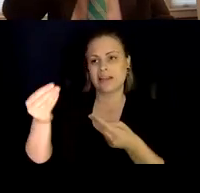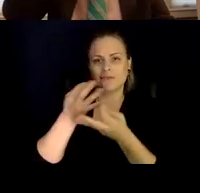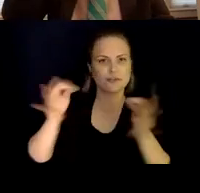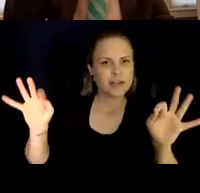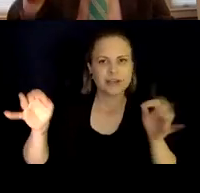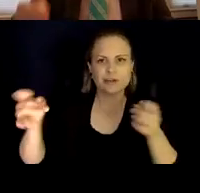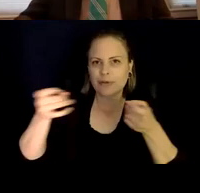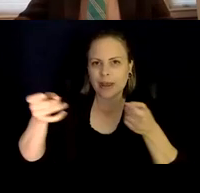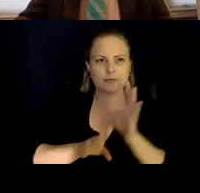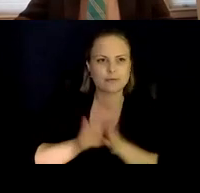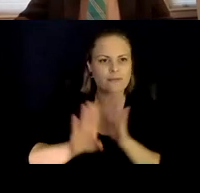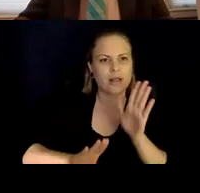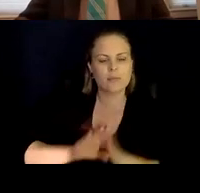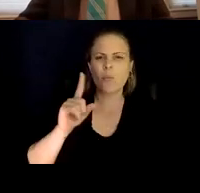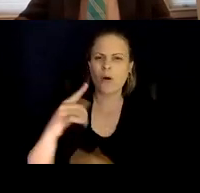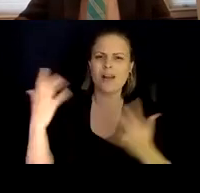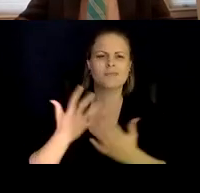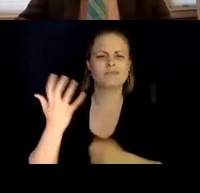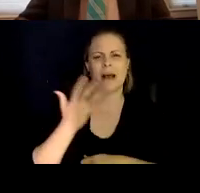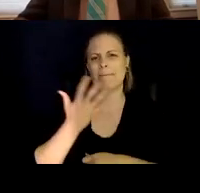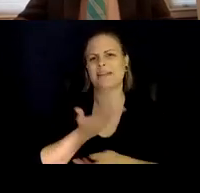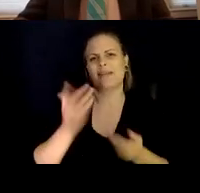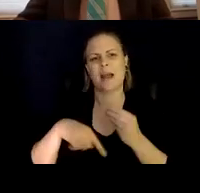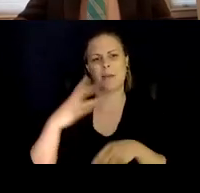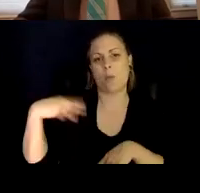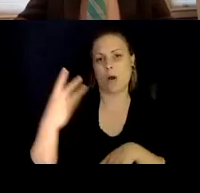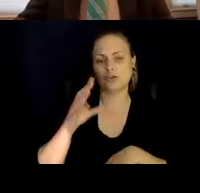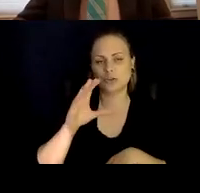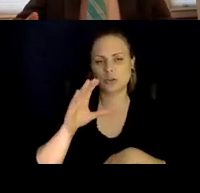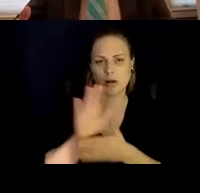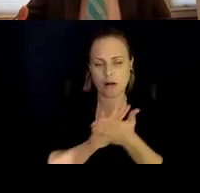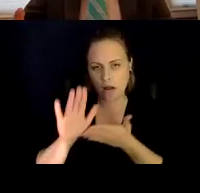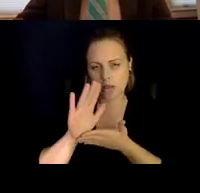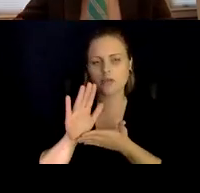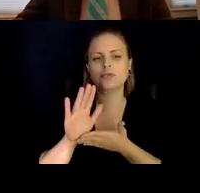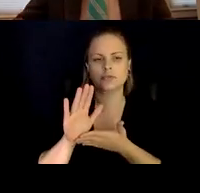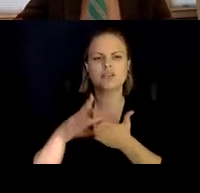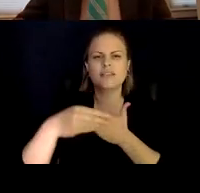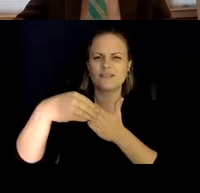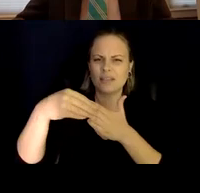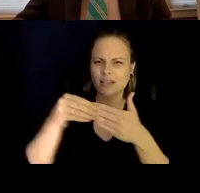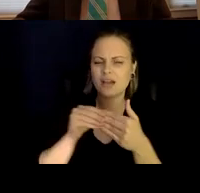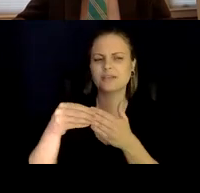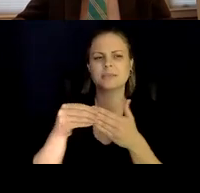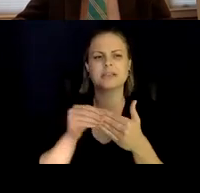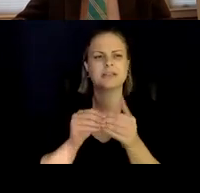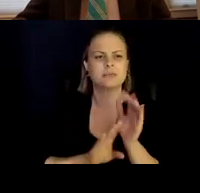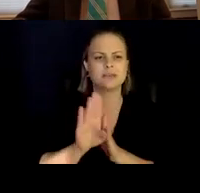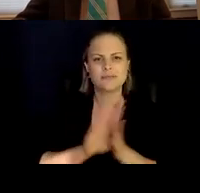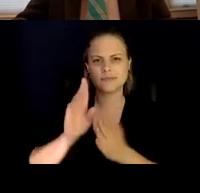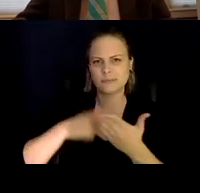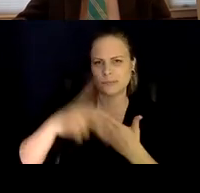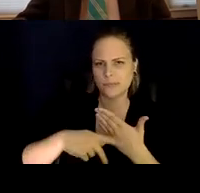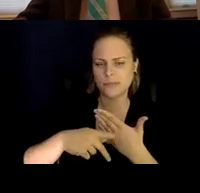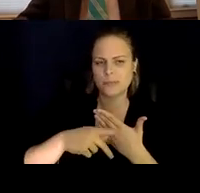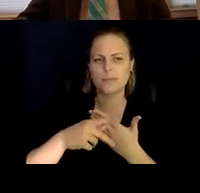it's one of the remarkable things about Washington College that the flexibility in developing the program